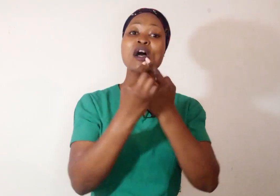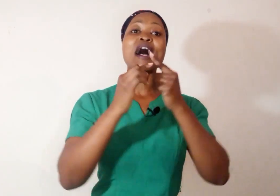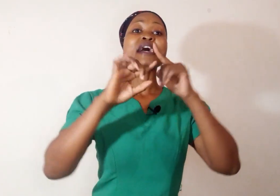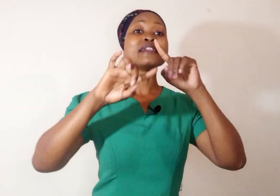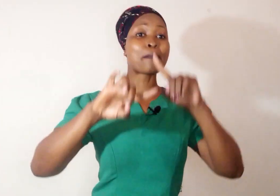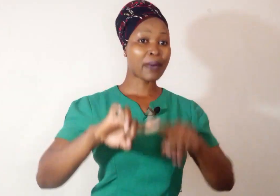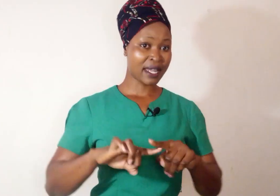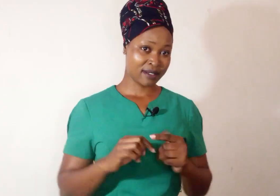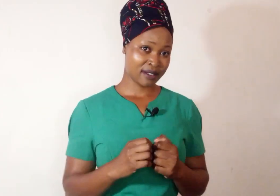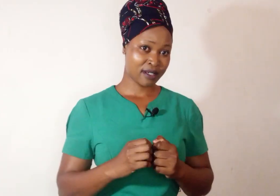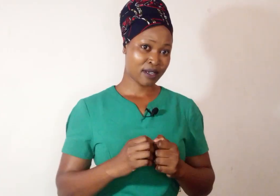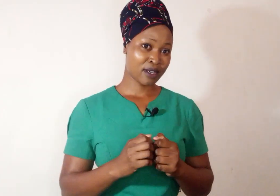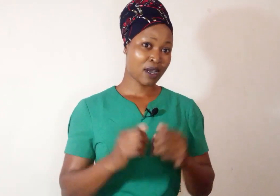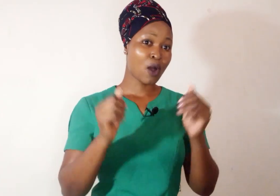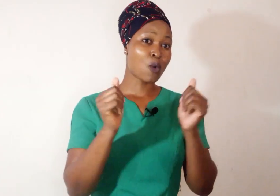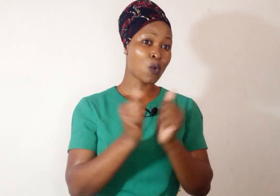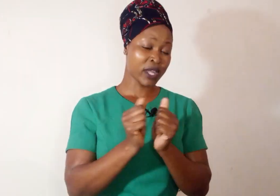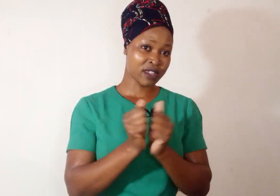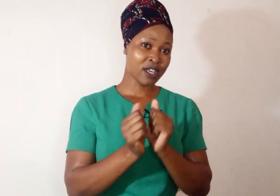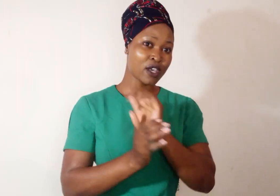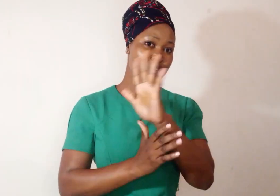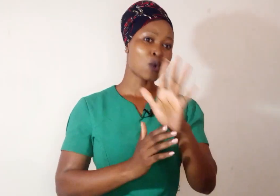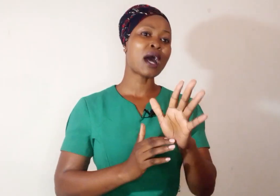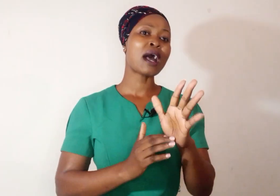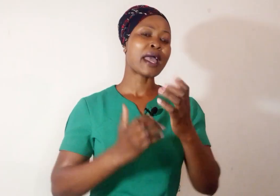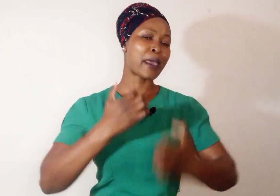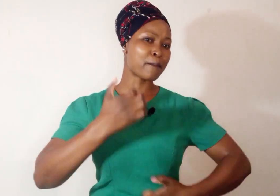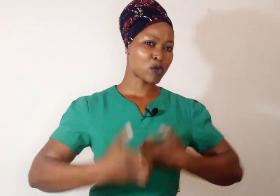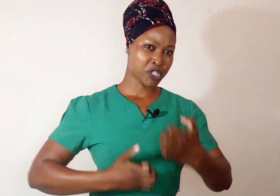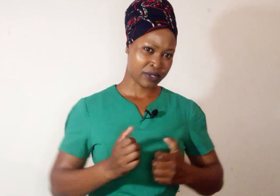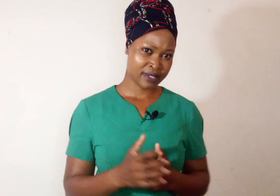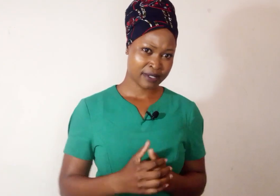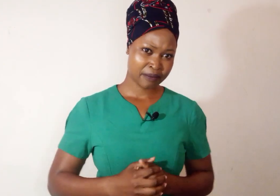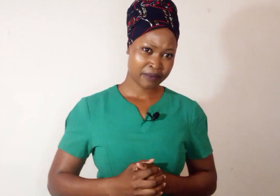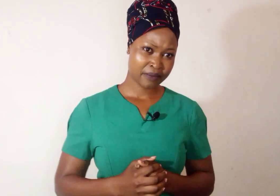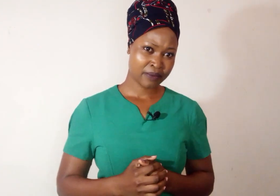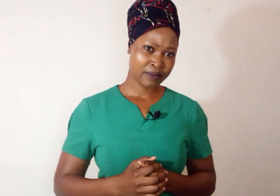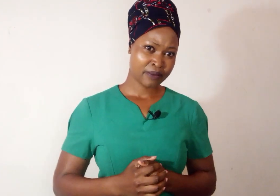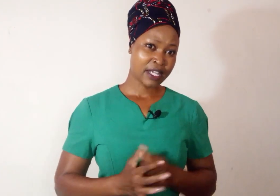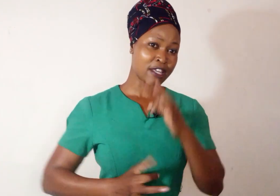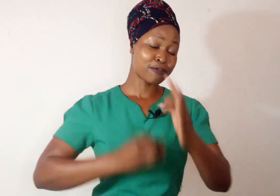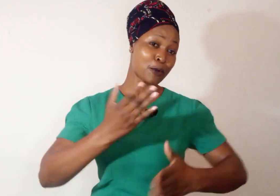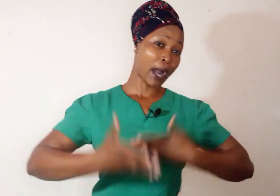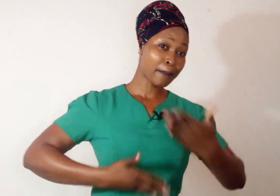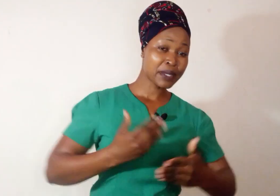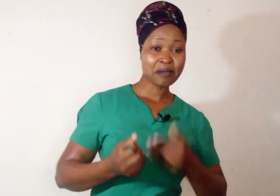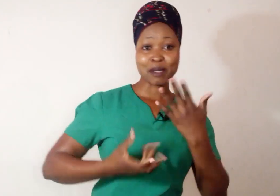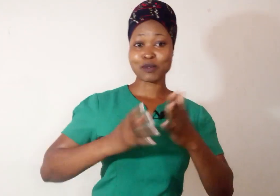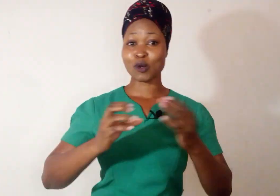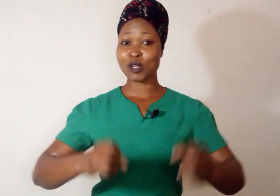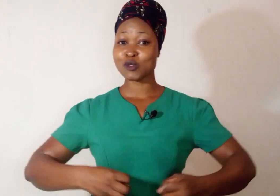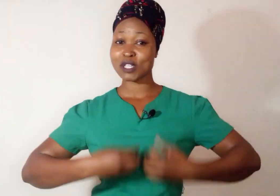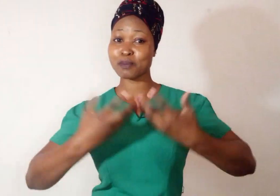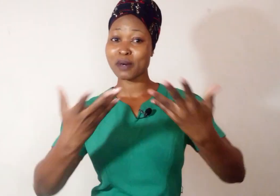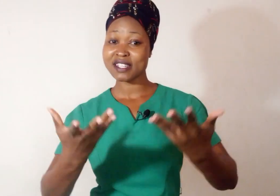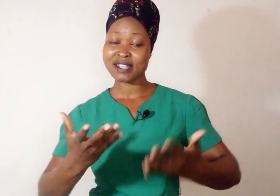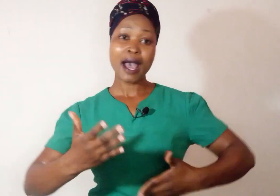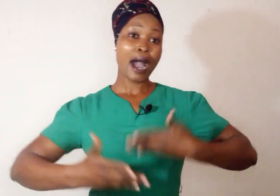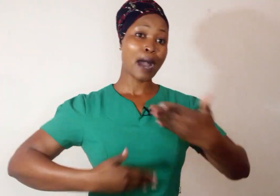depend with your emotions. If you're happy, maybe you're going to express